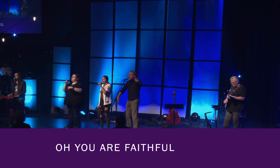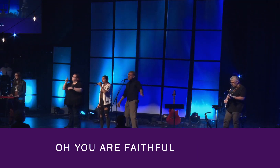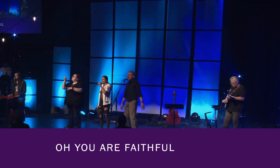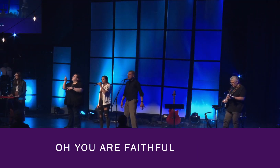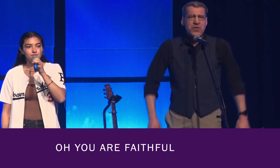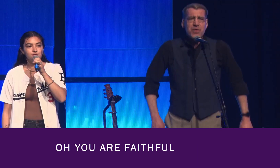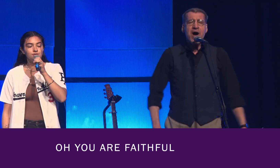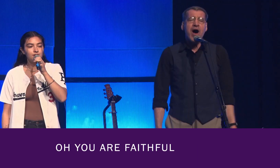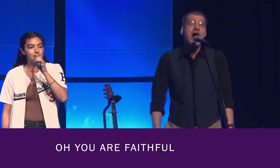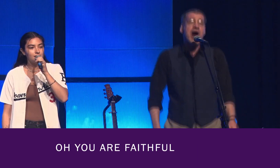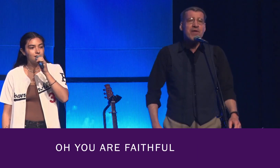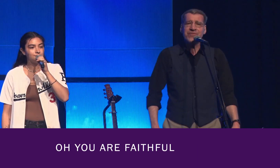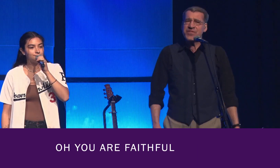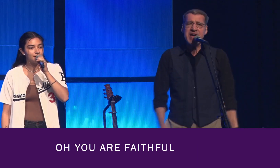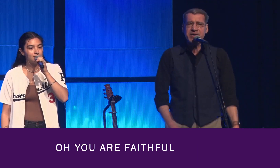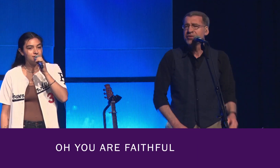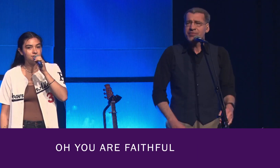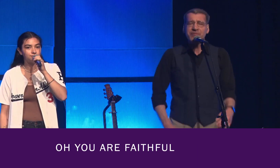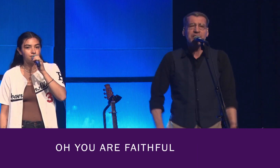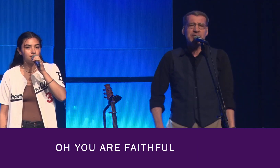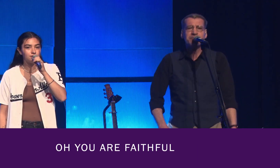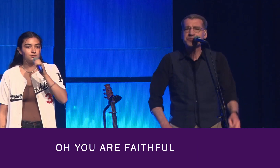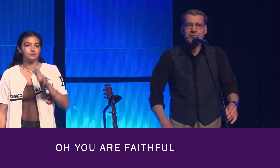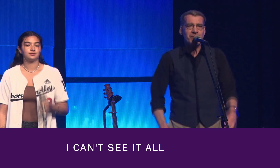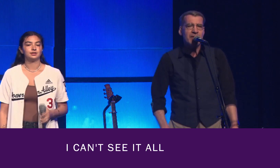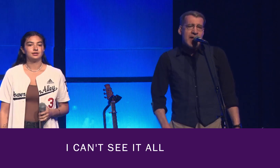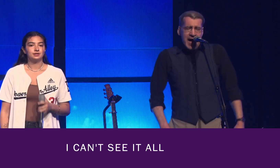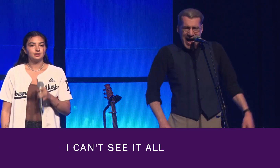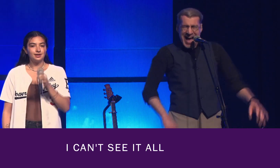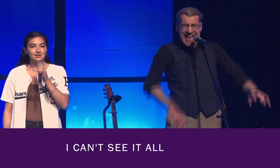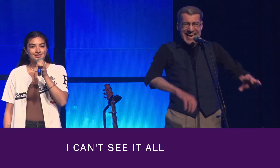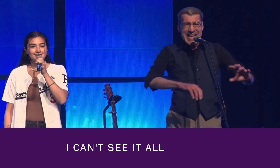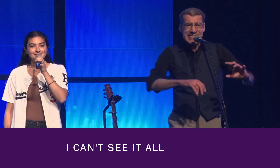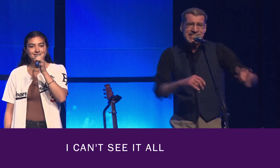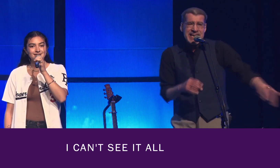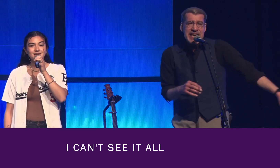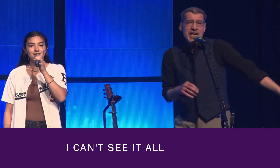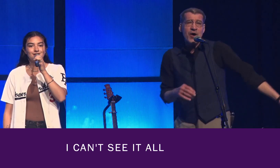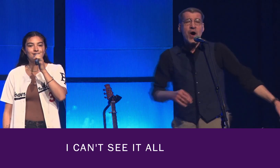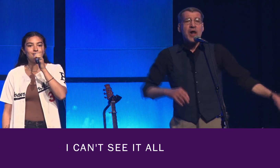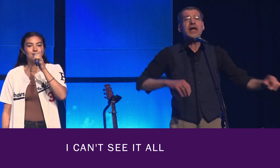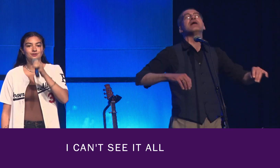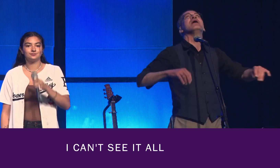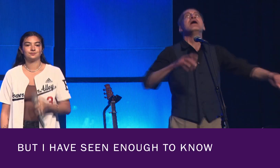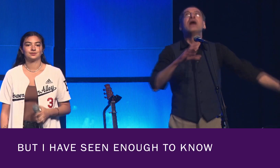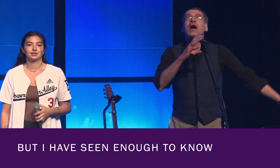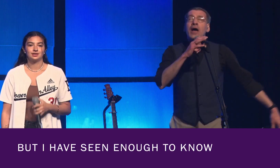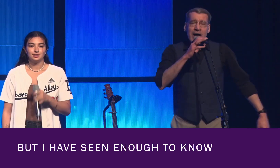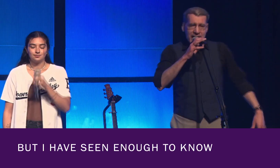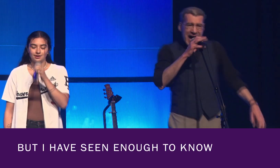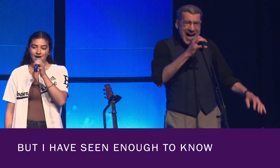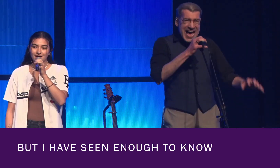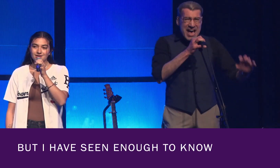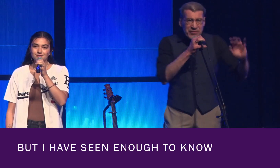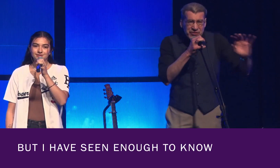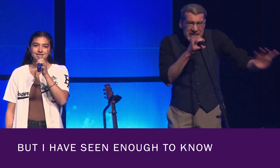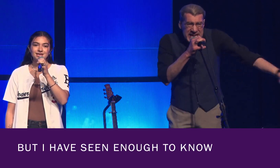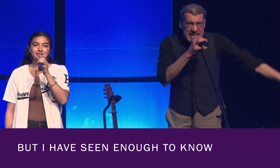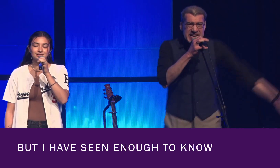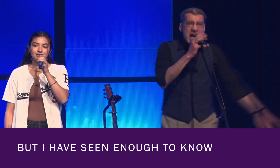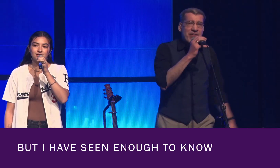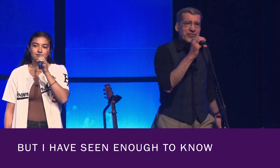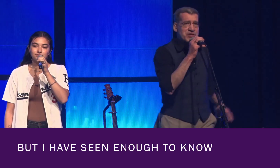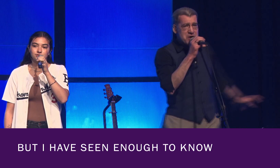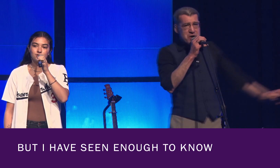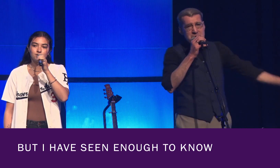Oh, you are faithful. I can't see it all, but I have